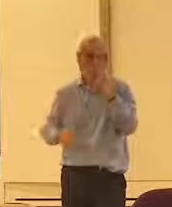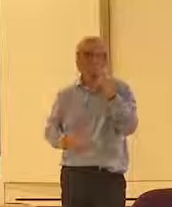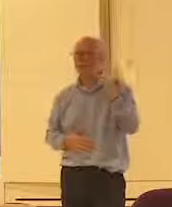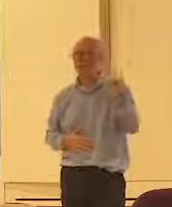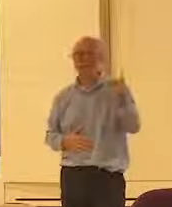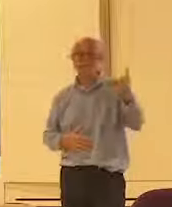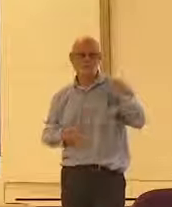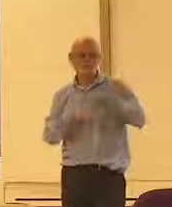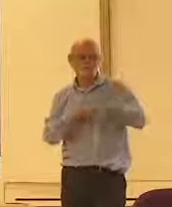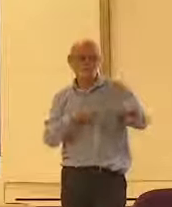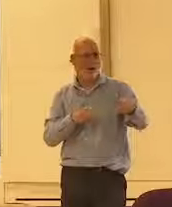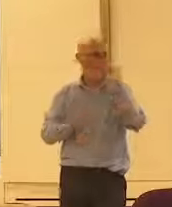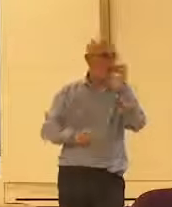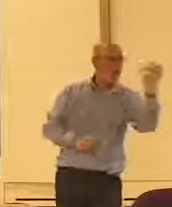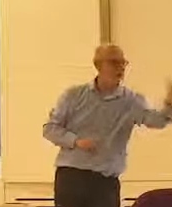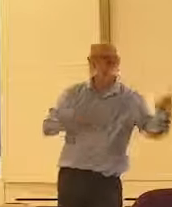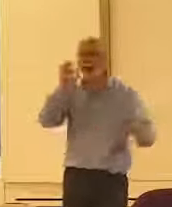the NHS, and actually they don't really know.